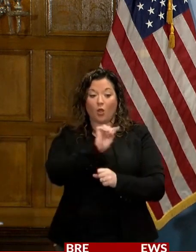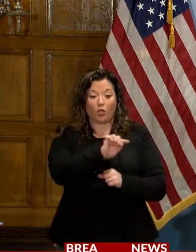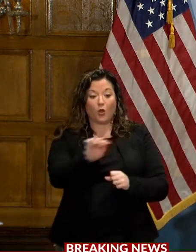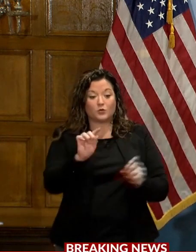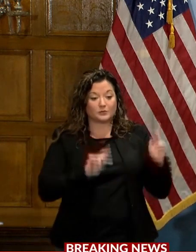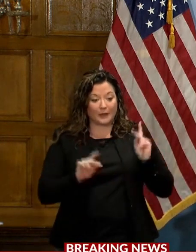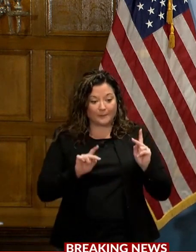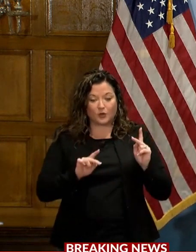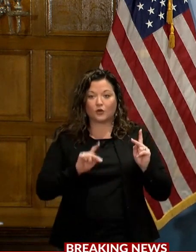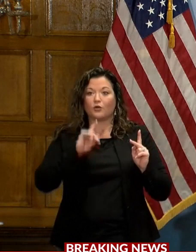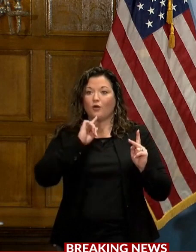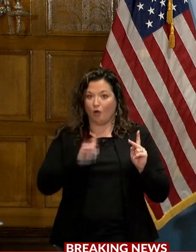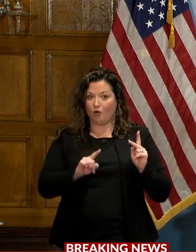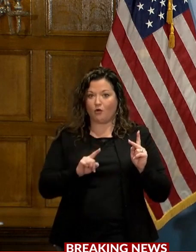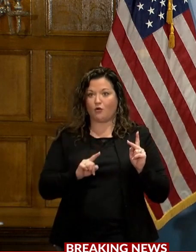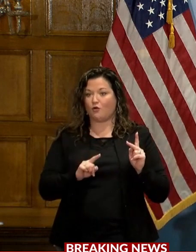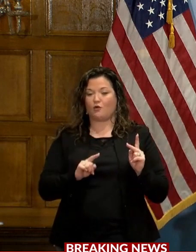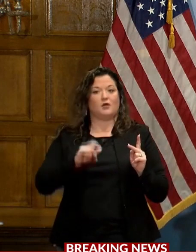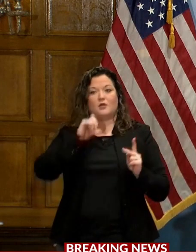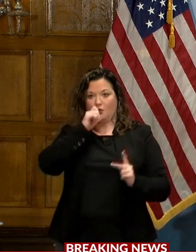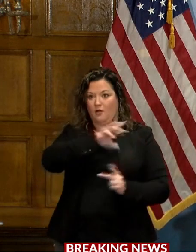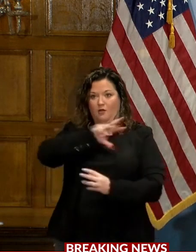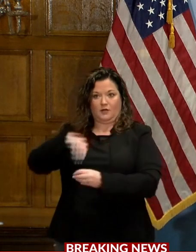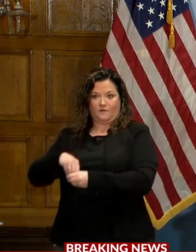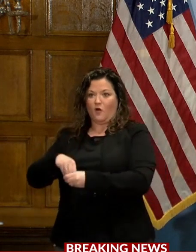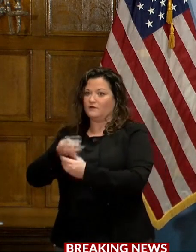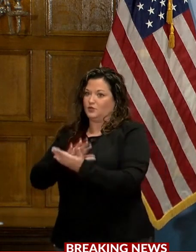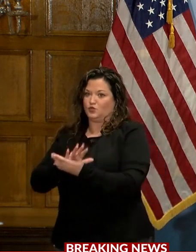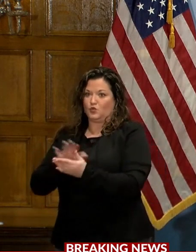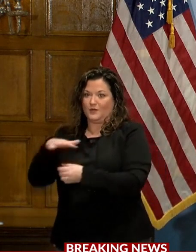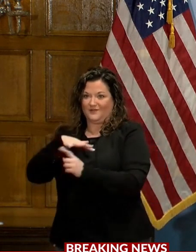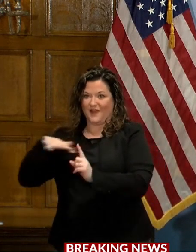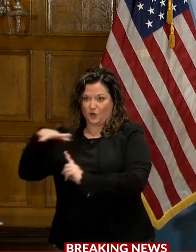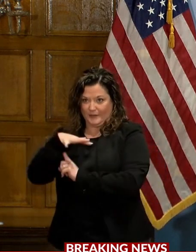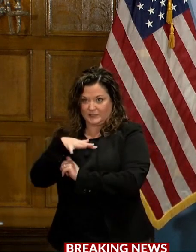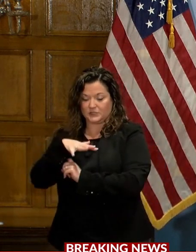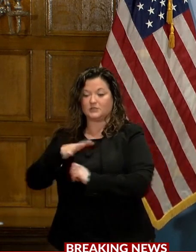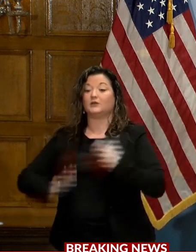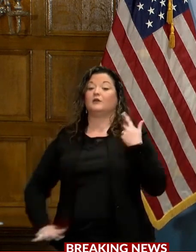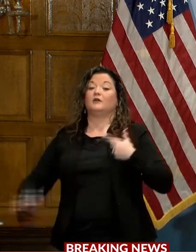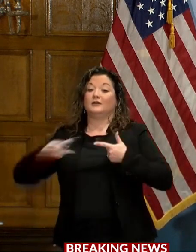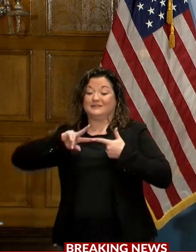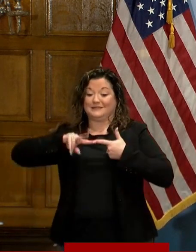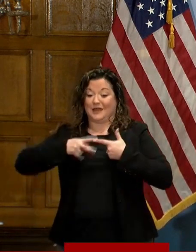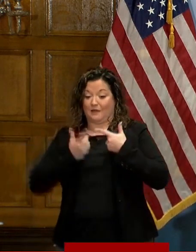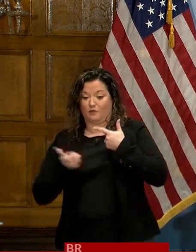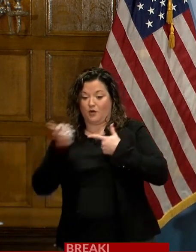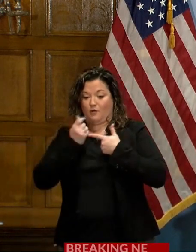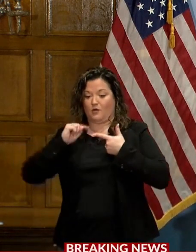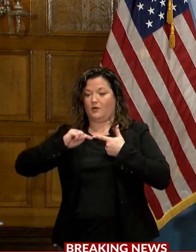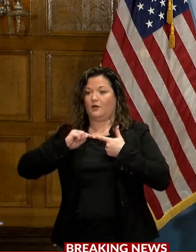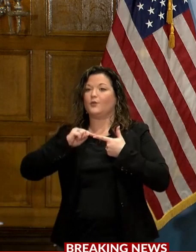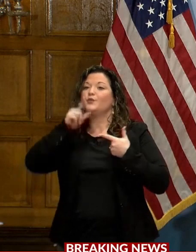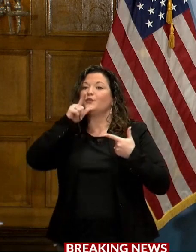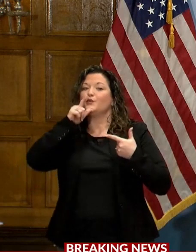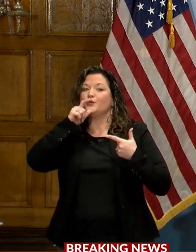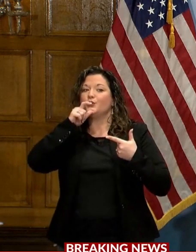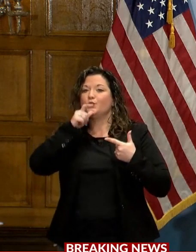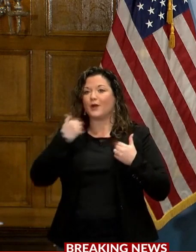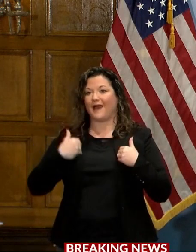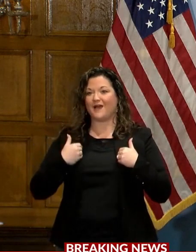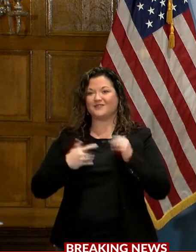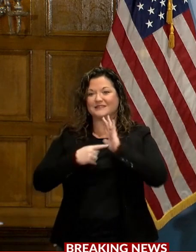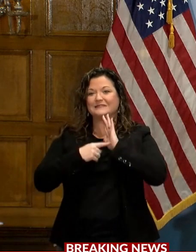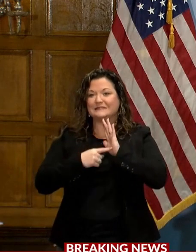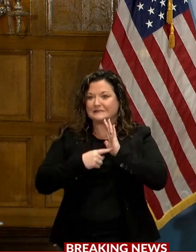are excluded from the school setting. Then the second priority is to identify the individuals with symptoms and